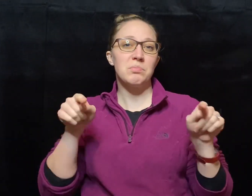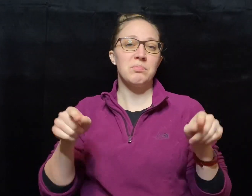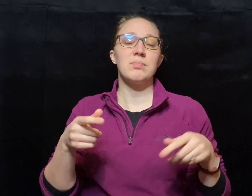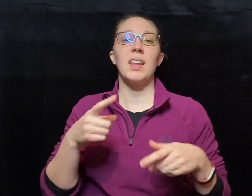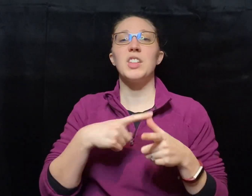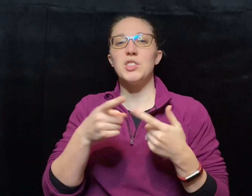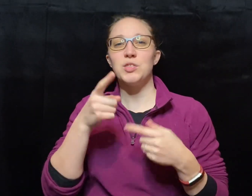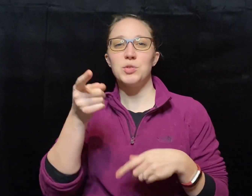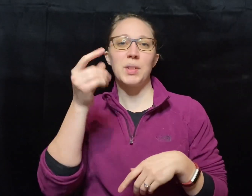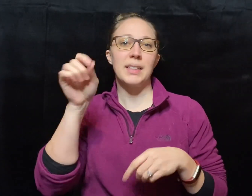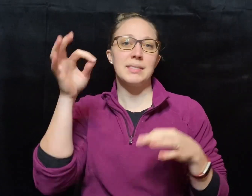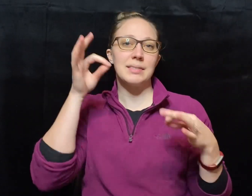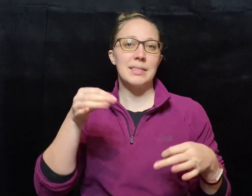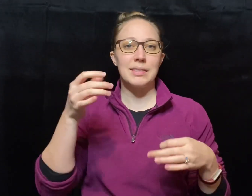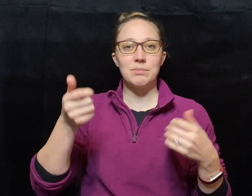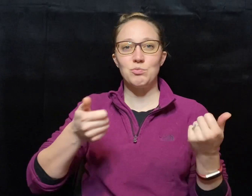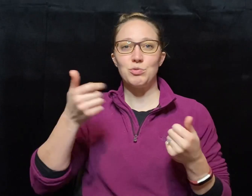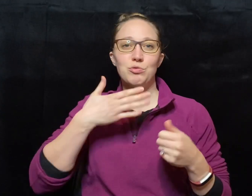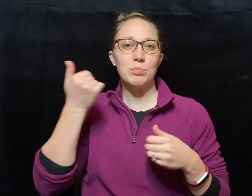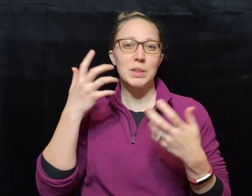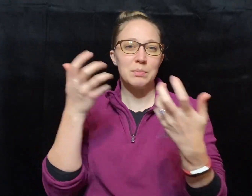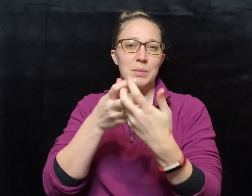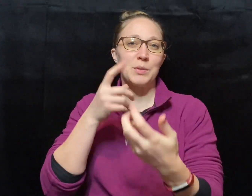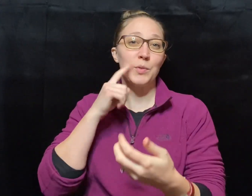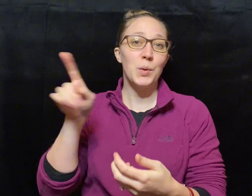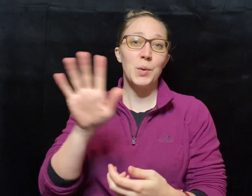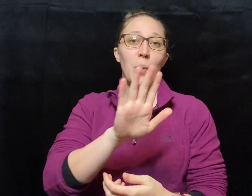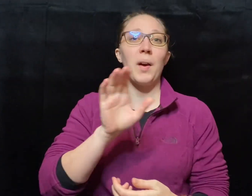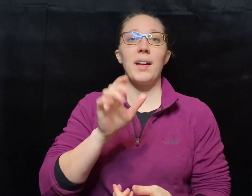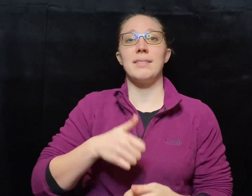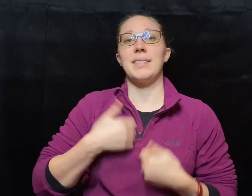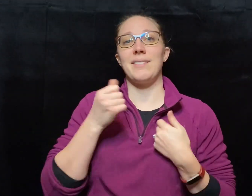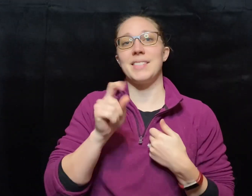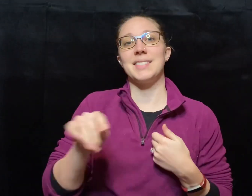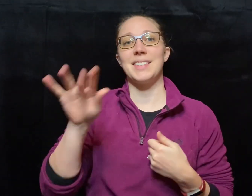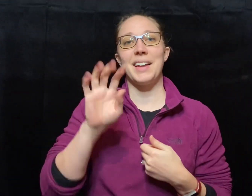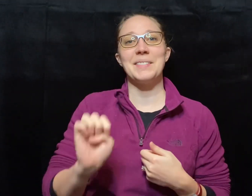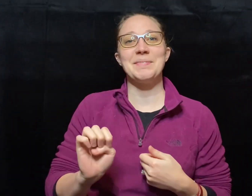than that more income driven. And you can decide which one's the best match for you.